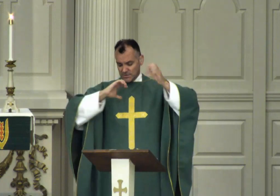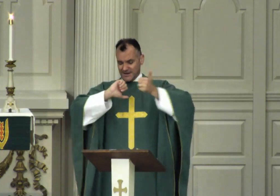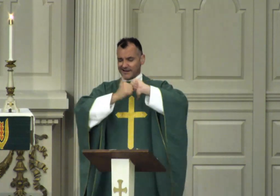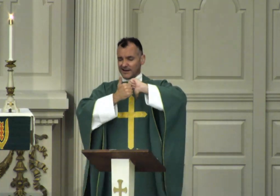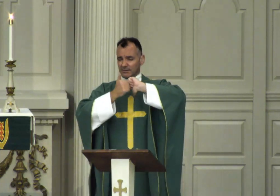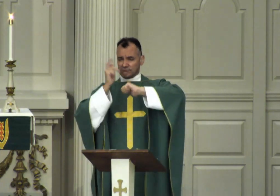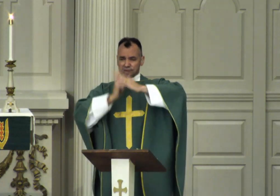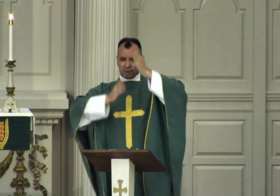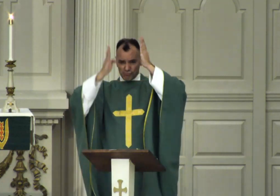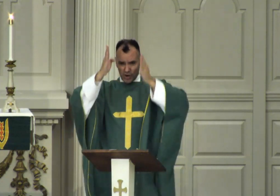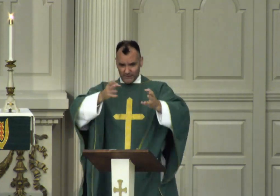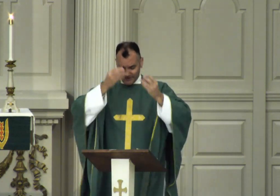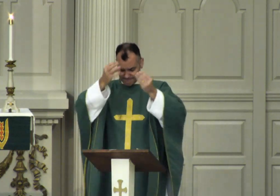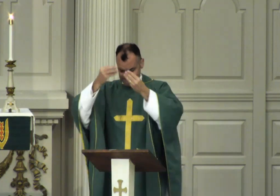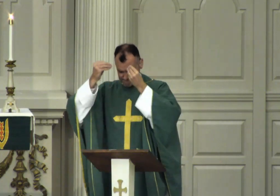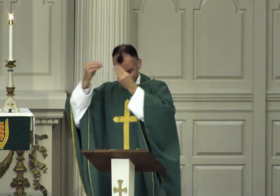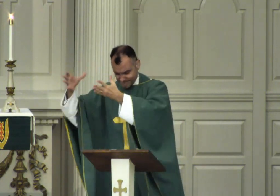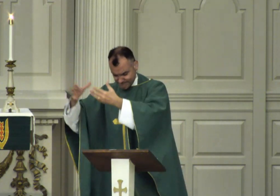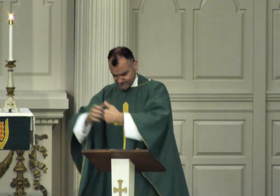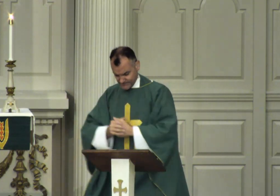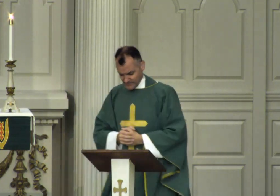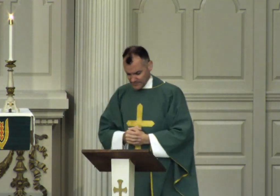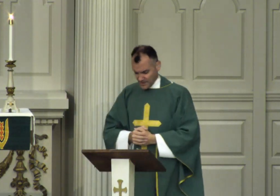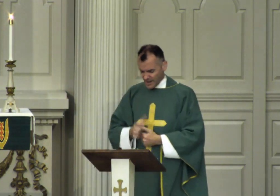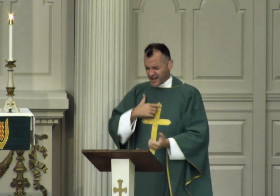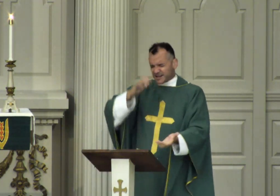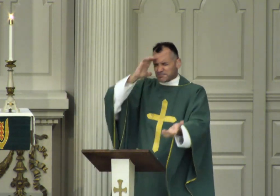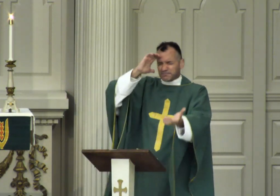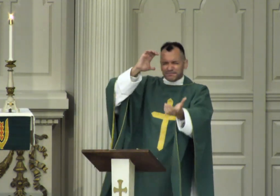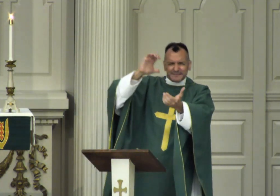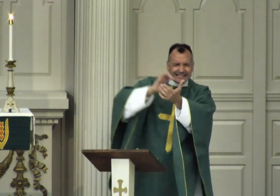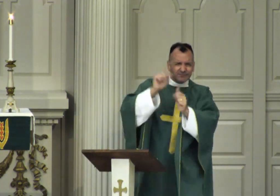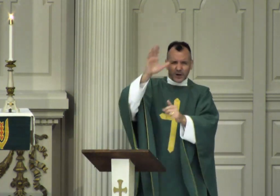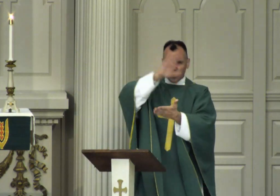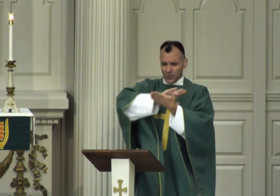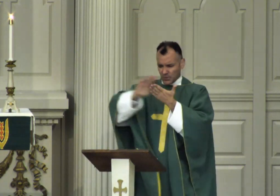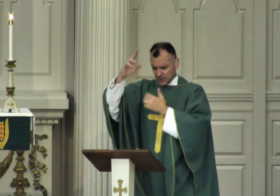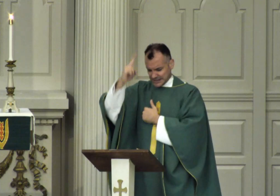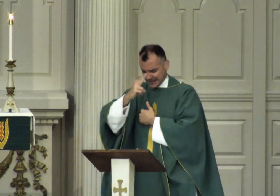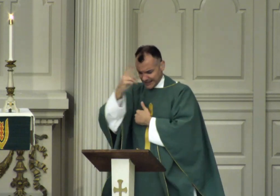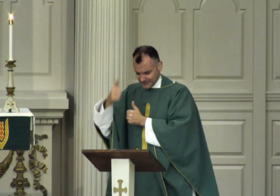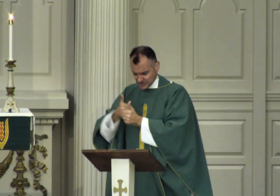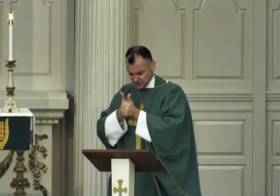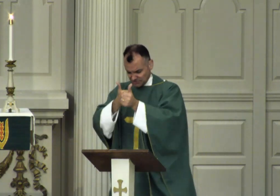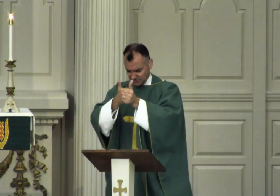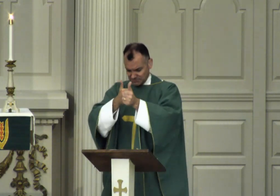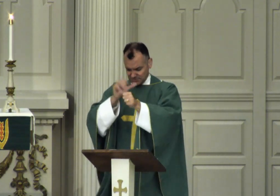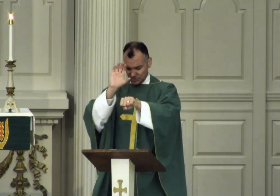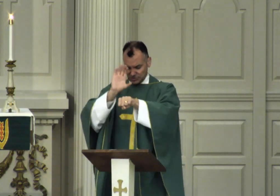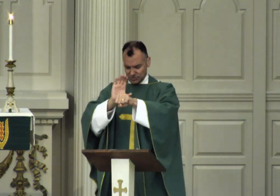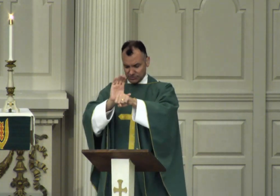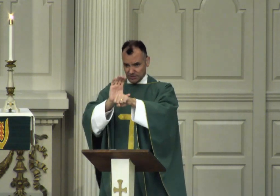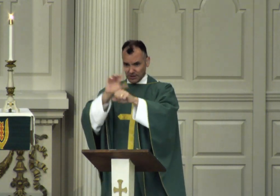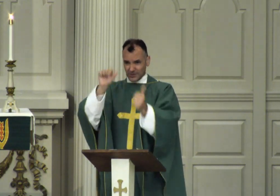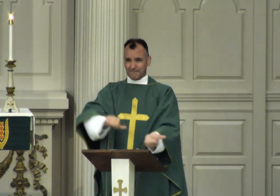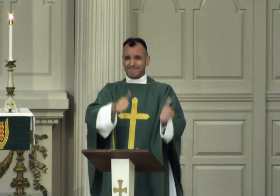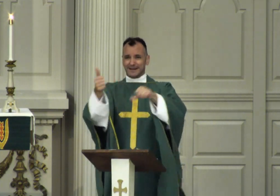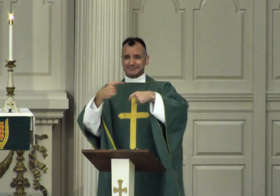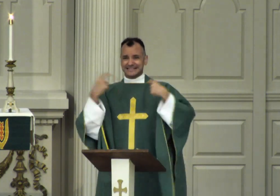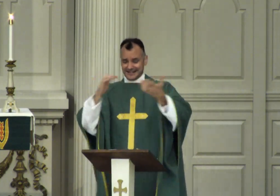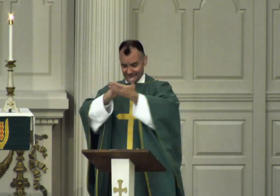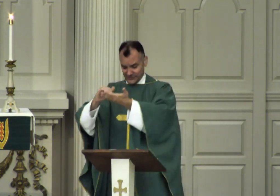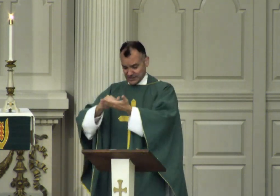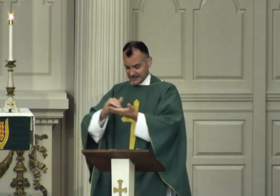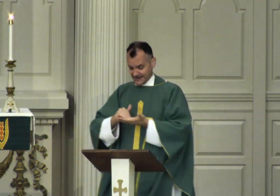the Father and the Son is adored and glorified, who was spoken through the prophets. I believe in one holy Catholic